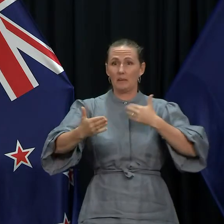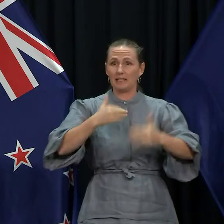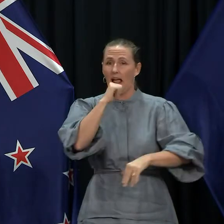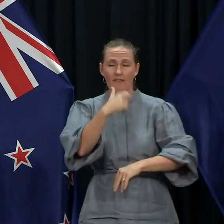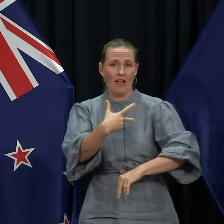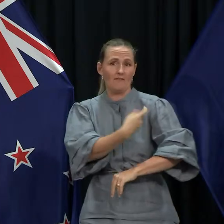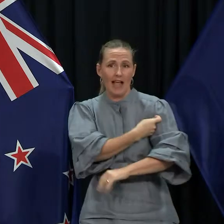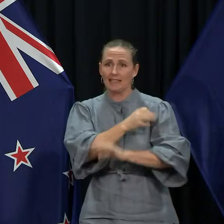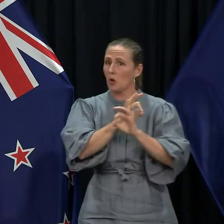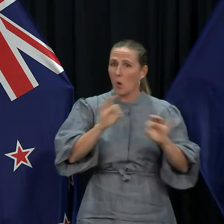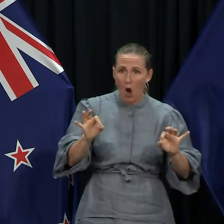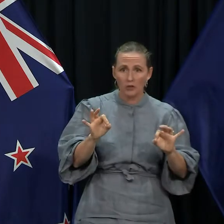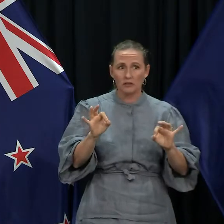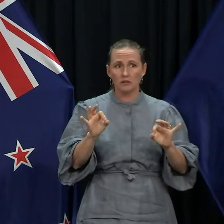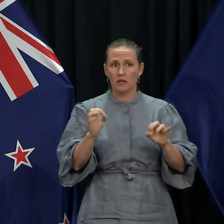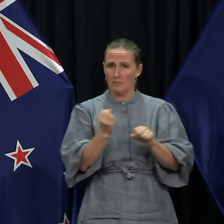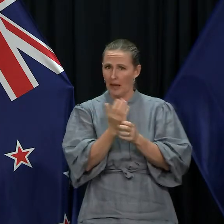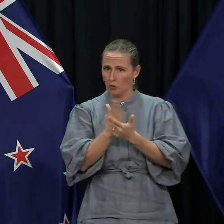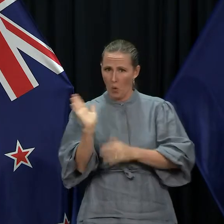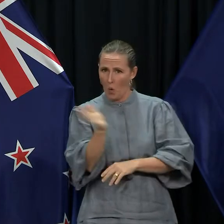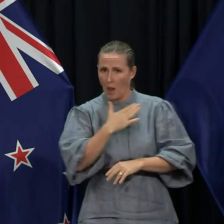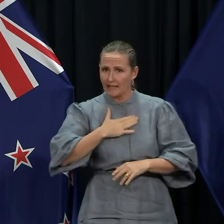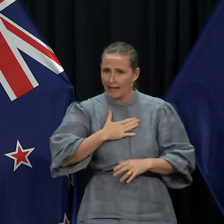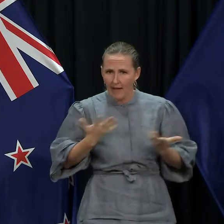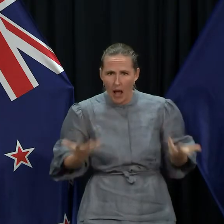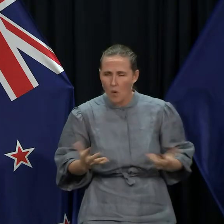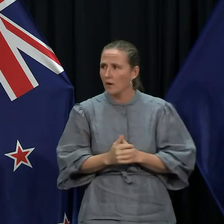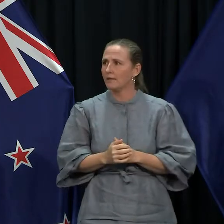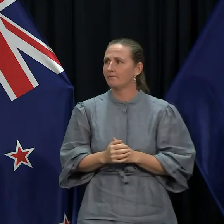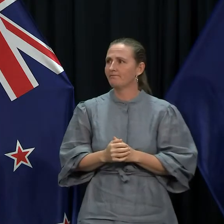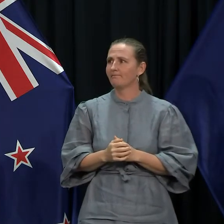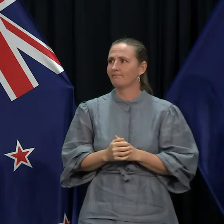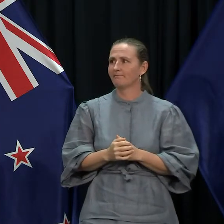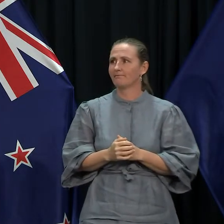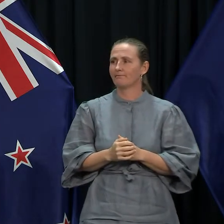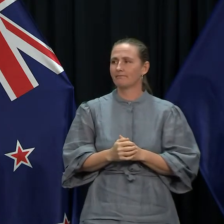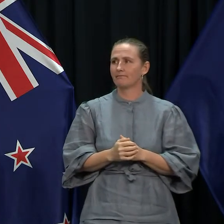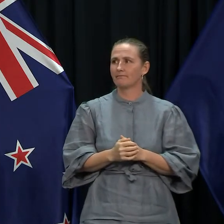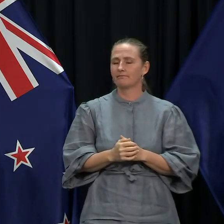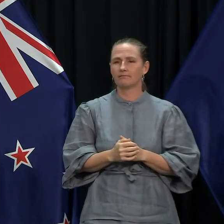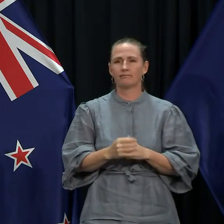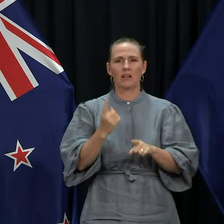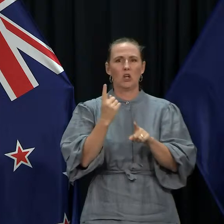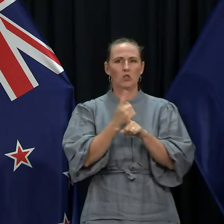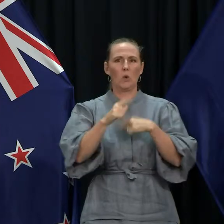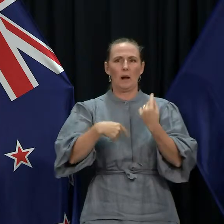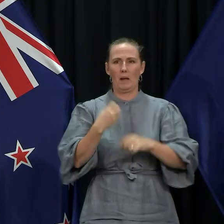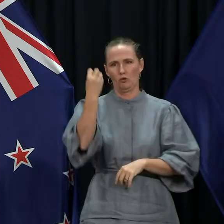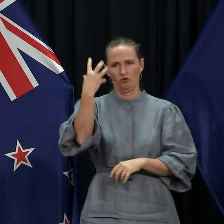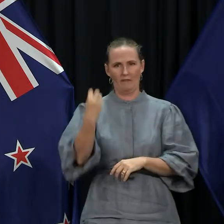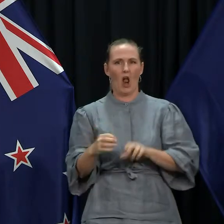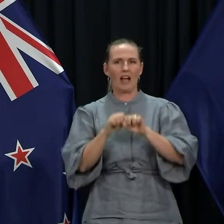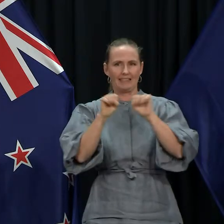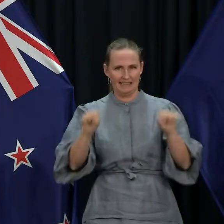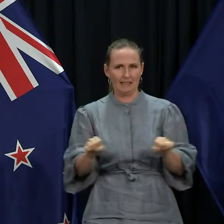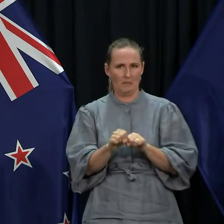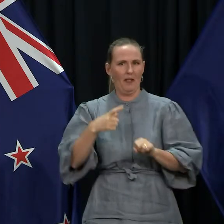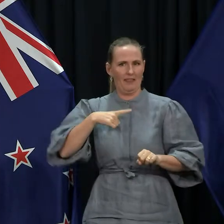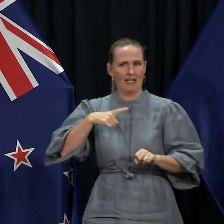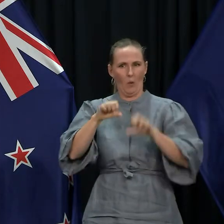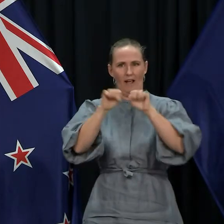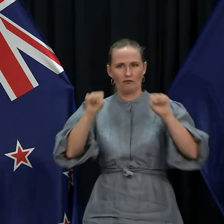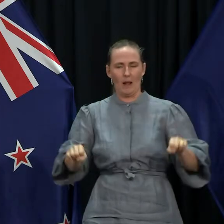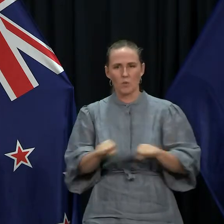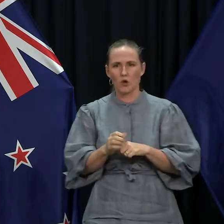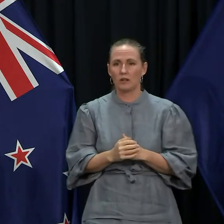statuses? Well, ultimately, it's what the CPF framework is still all about. It says, okay, when we have a large number of cases,